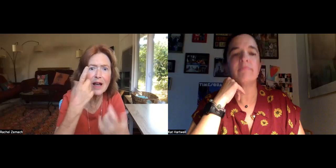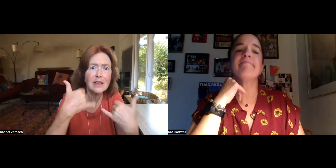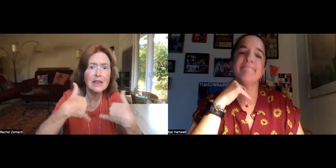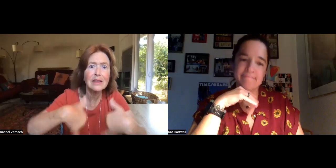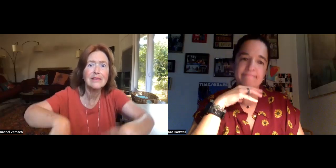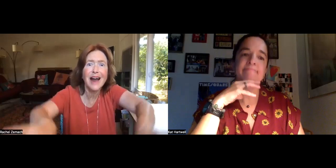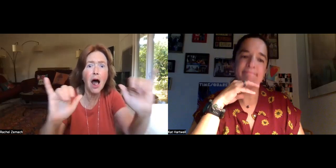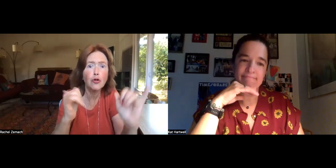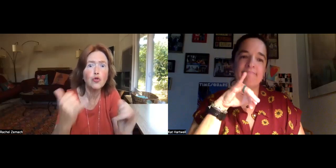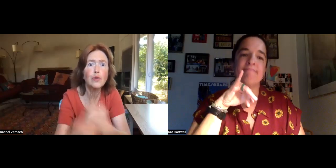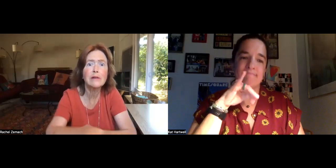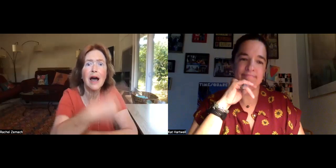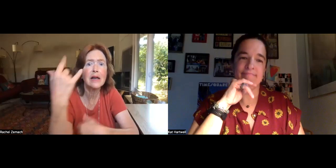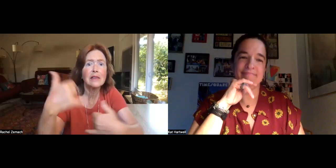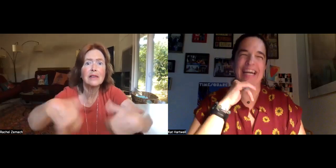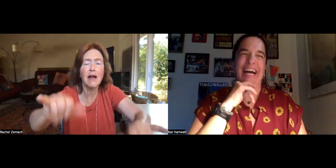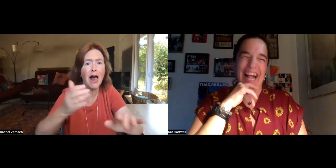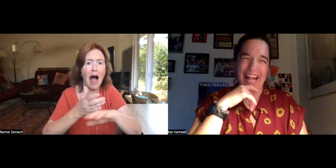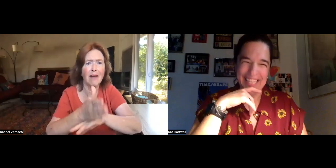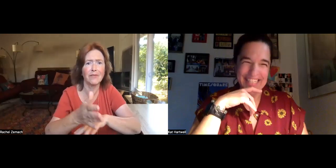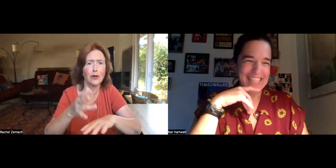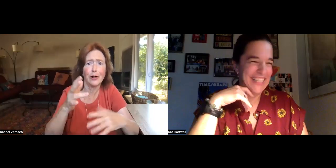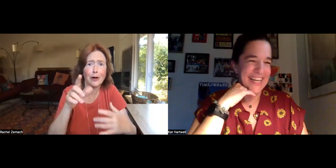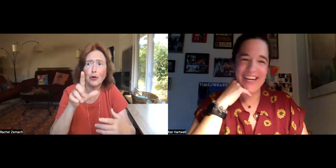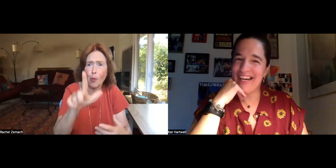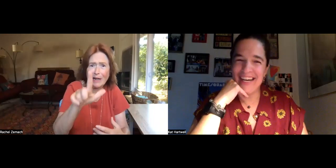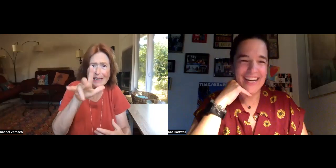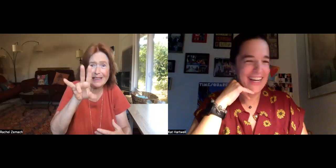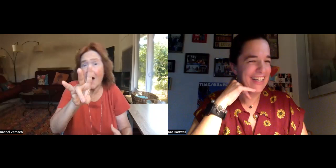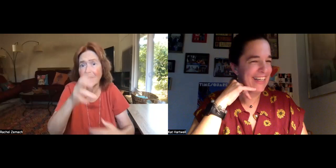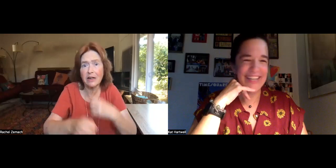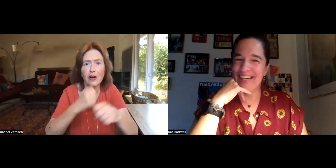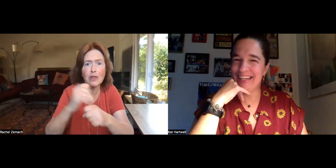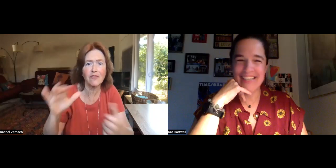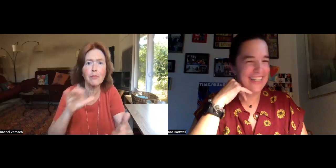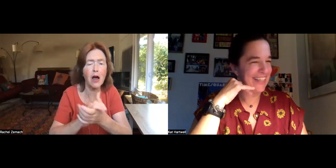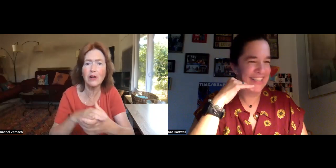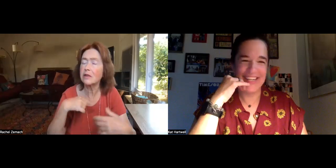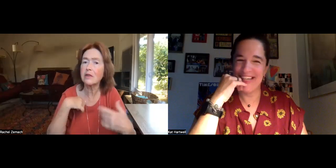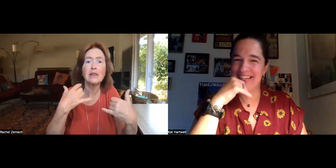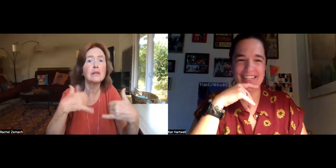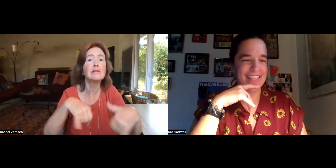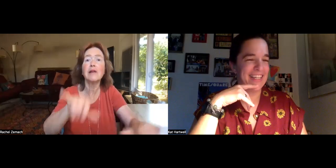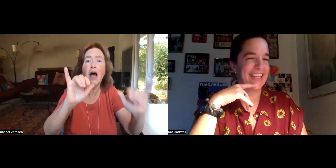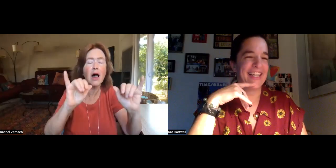understand that today, that after 27 years of marriage, that